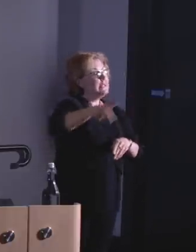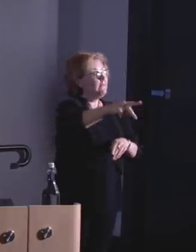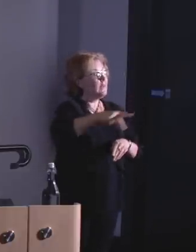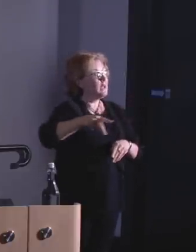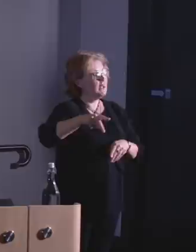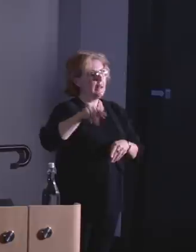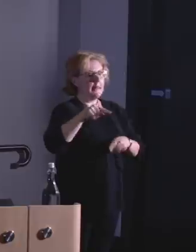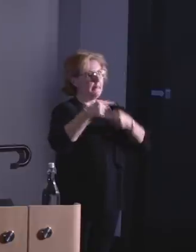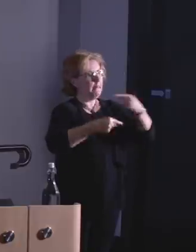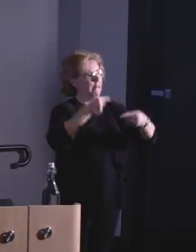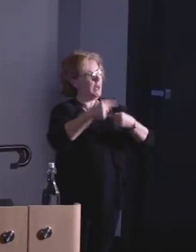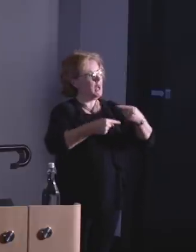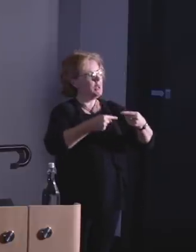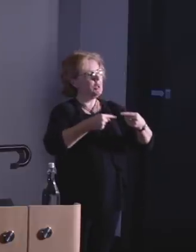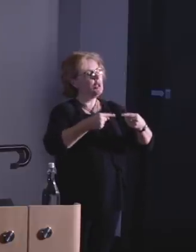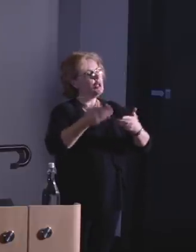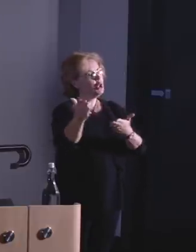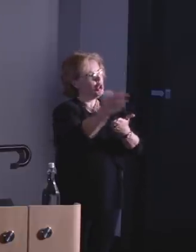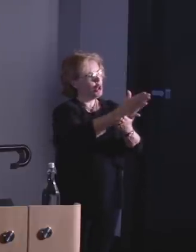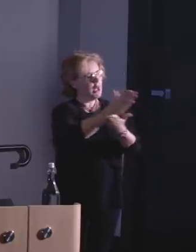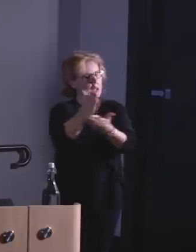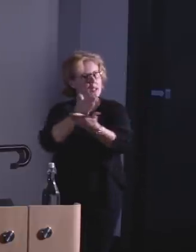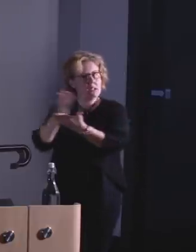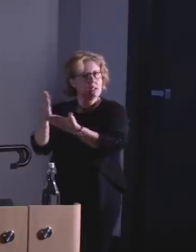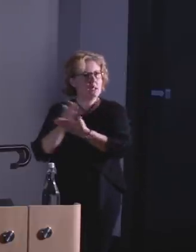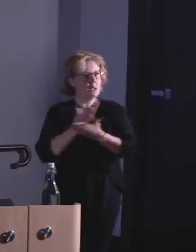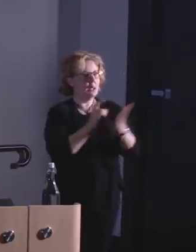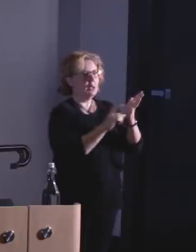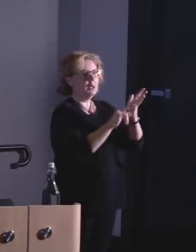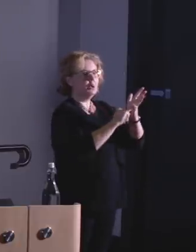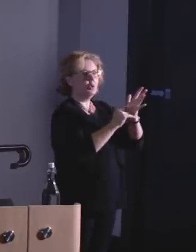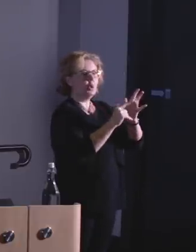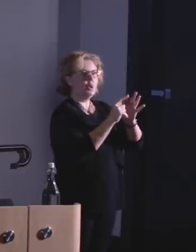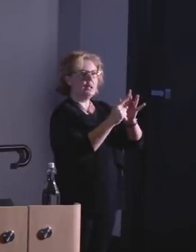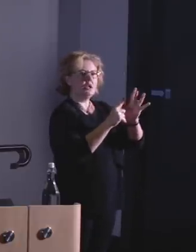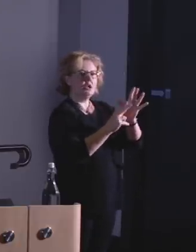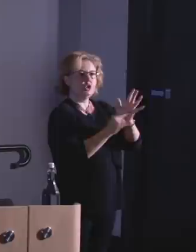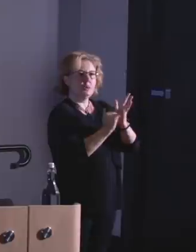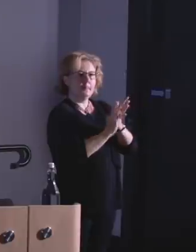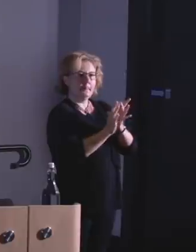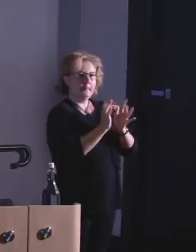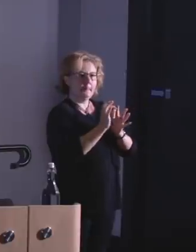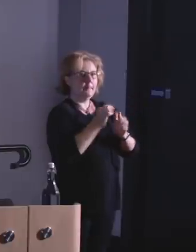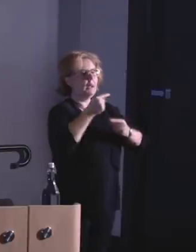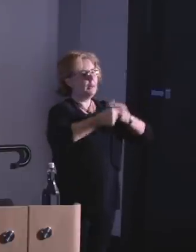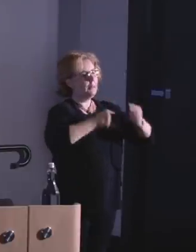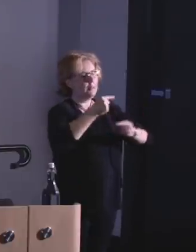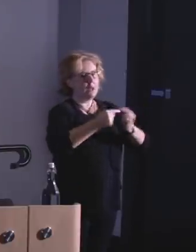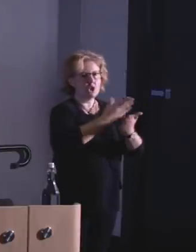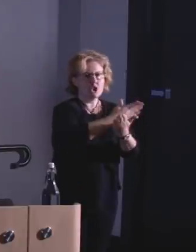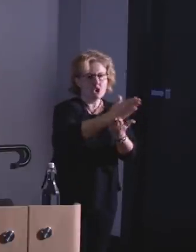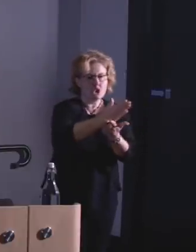a shared custodianship. It is about a shared